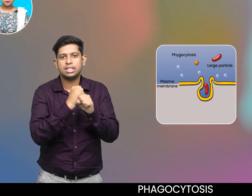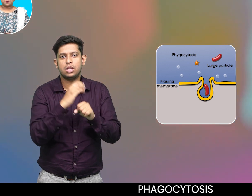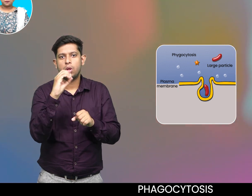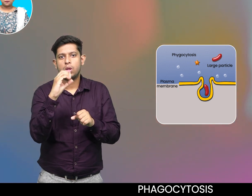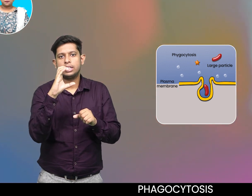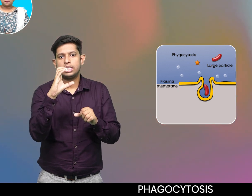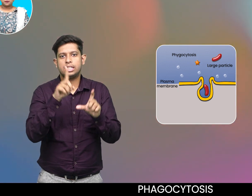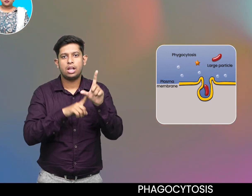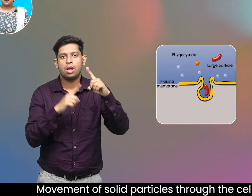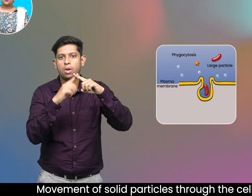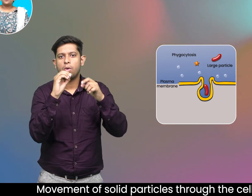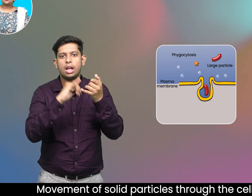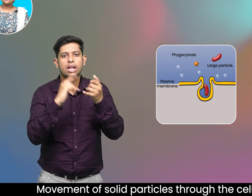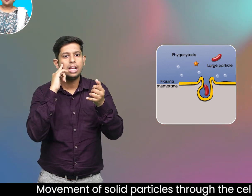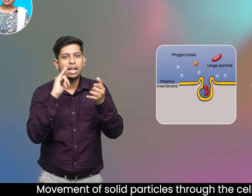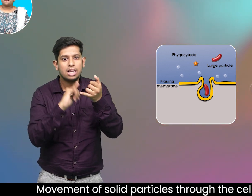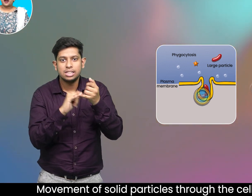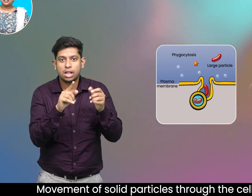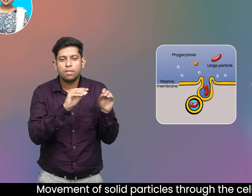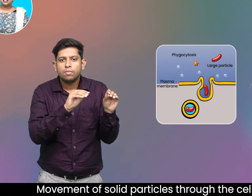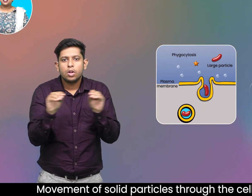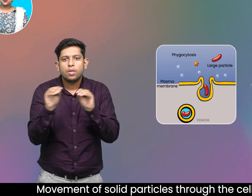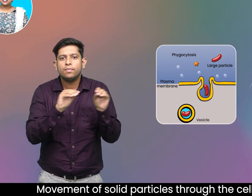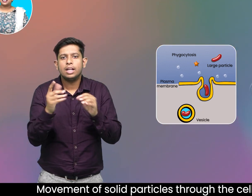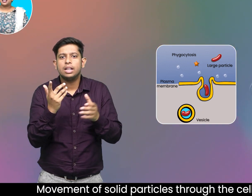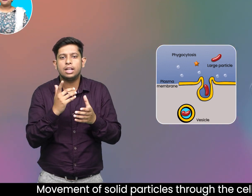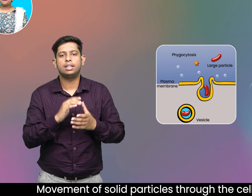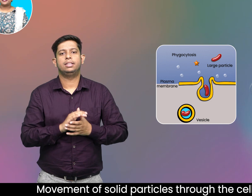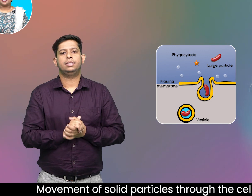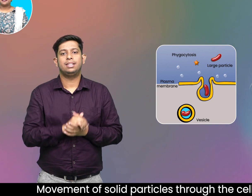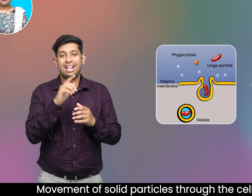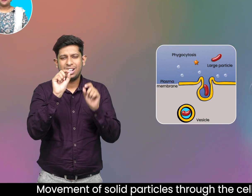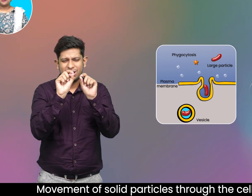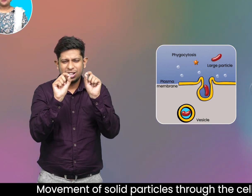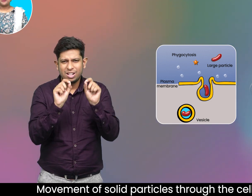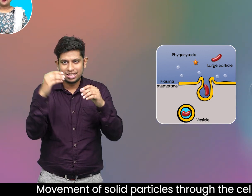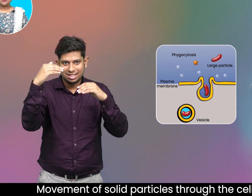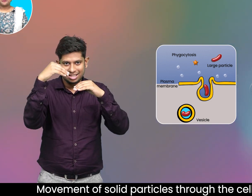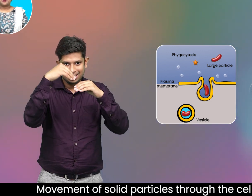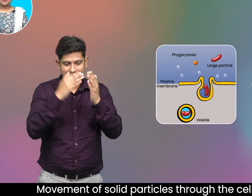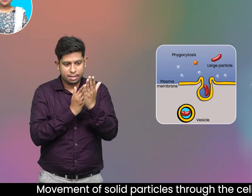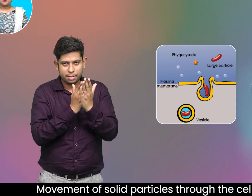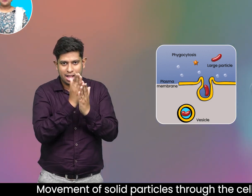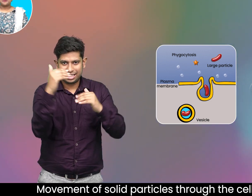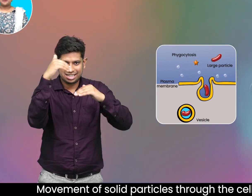Phagocytosis, movement of solid particles through the cell membrane.